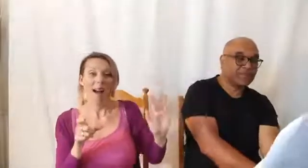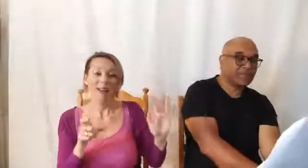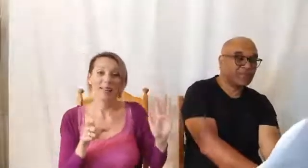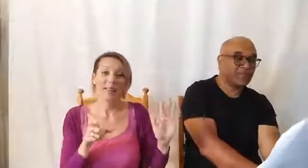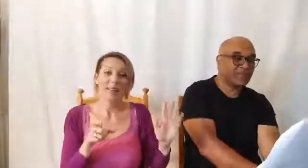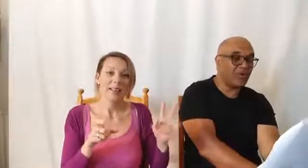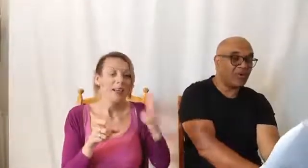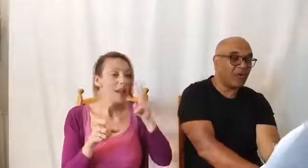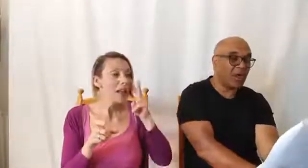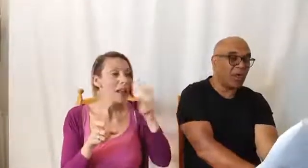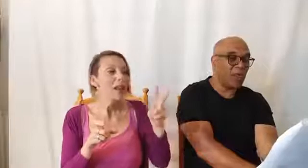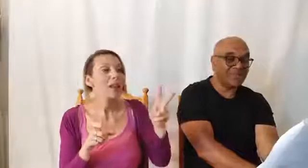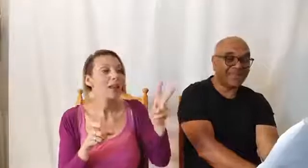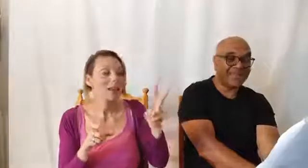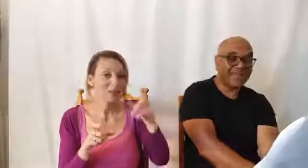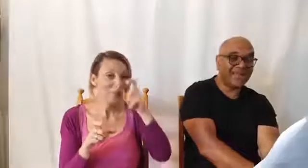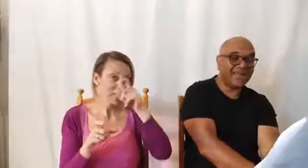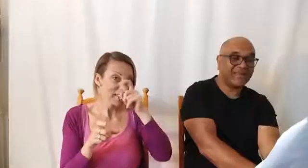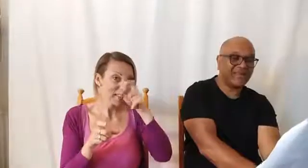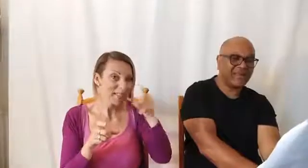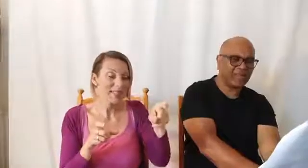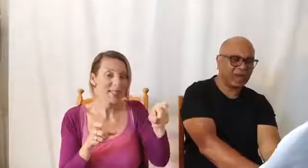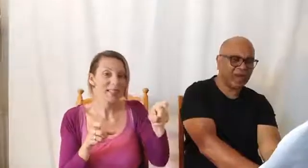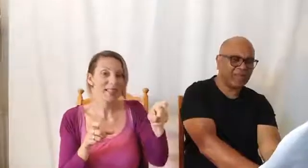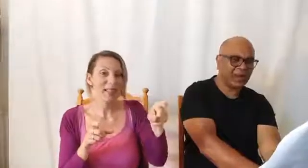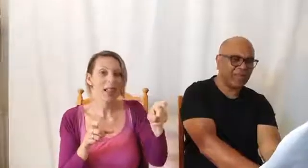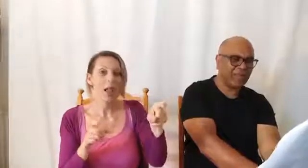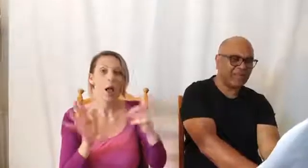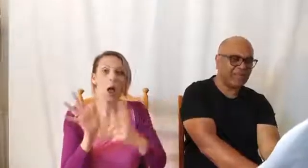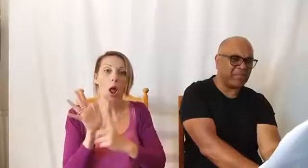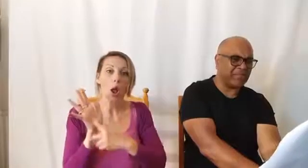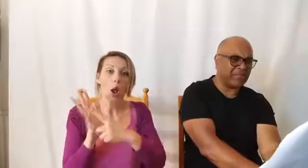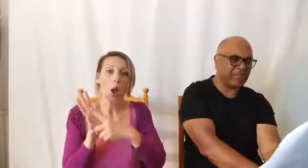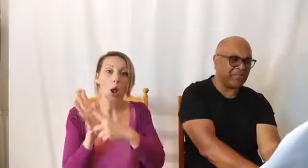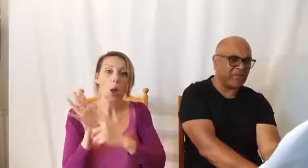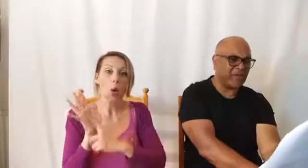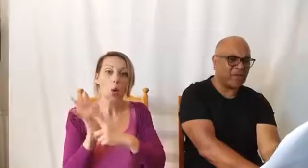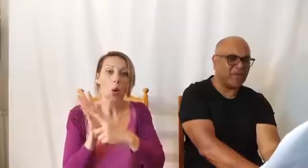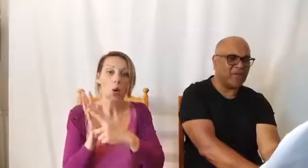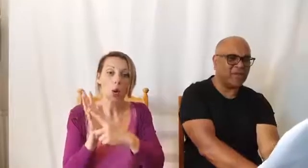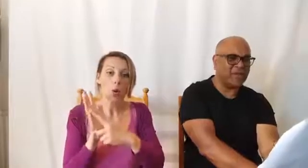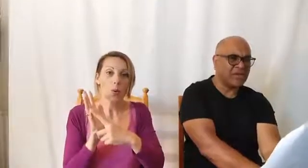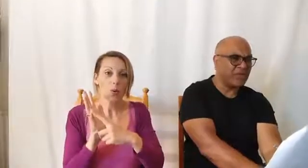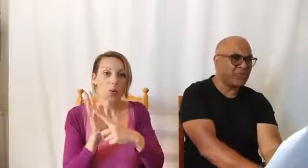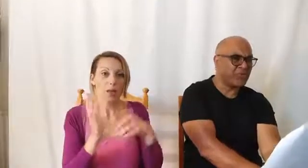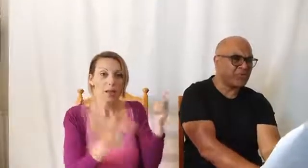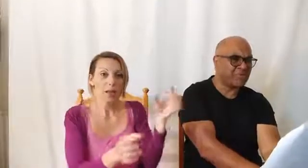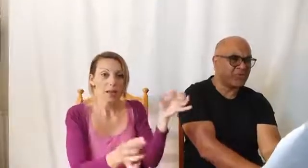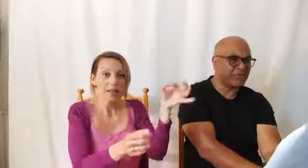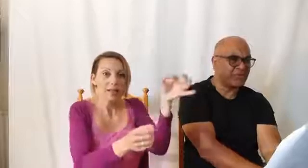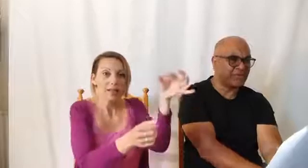settled on an old rusty anchor left behind by what he imagined must be a very large and impressive creature.